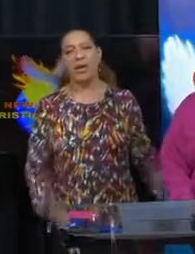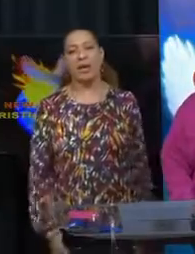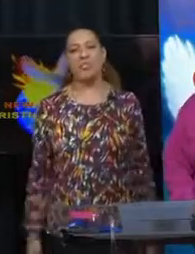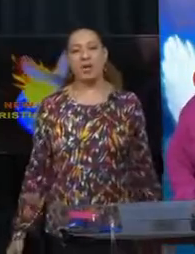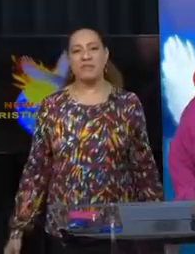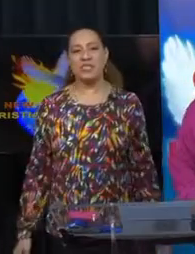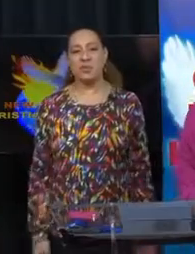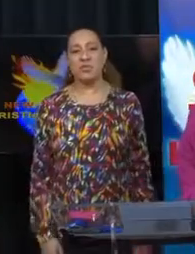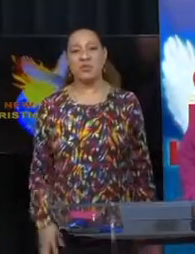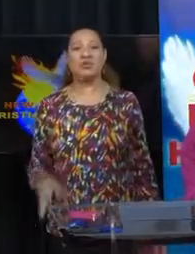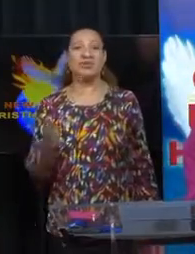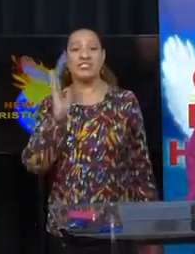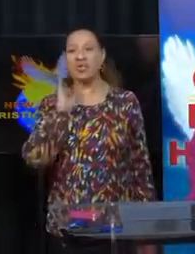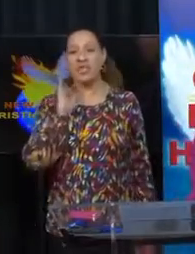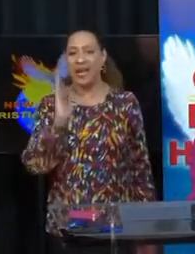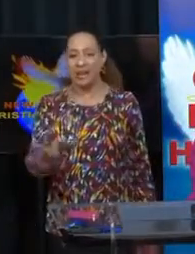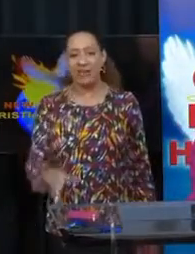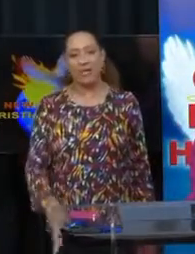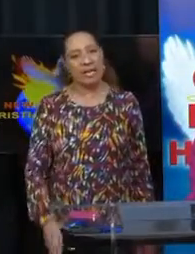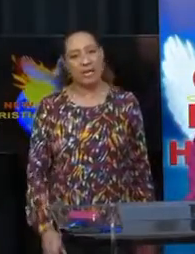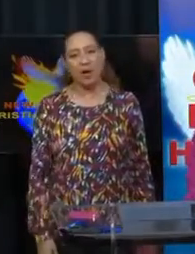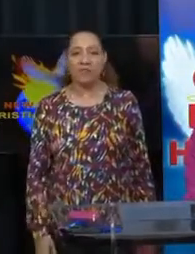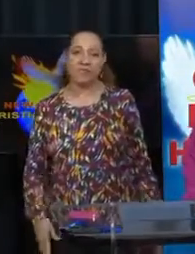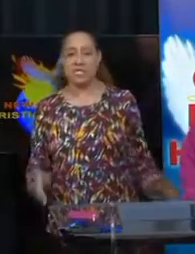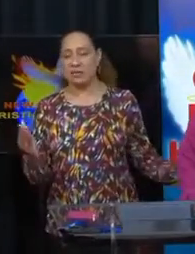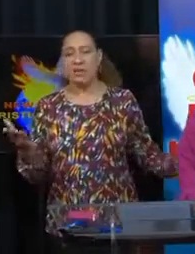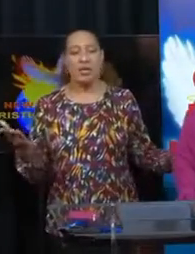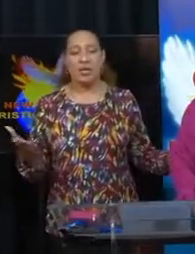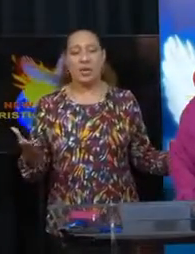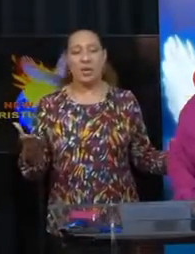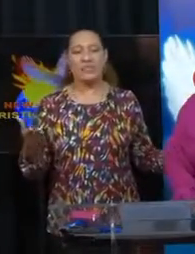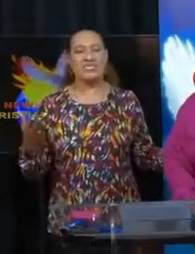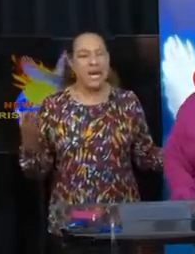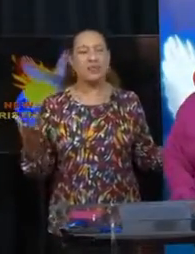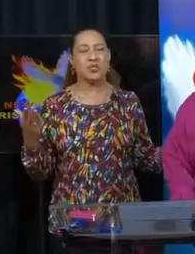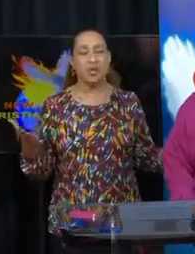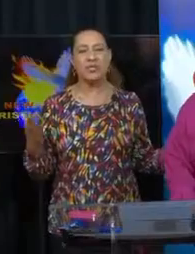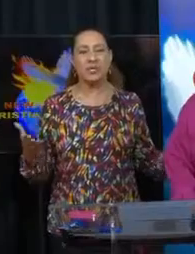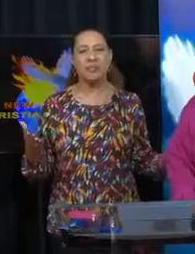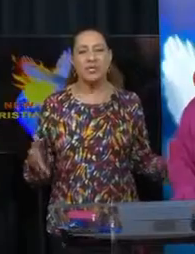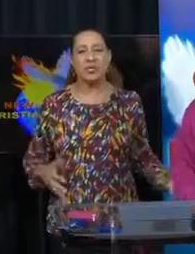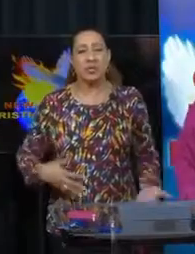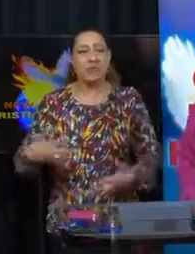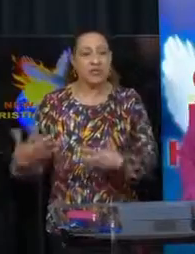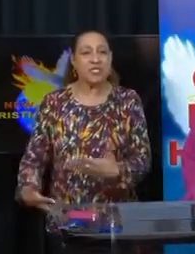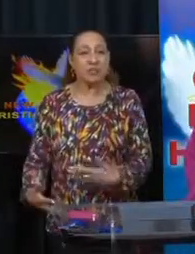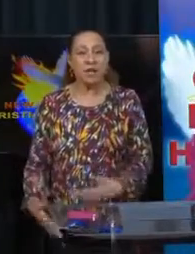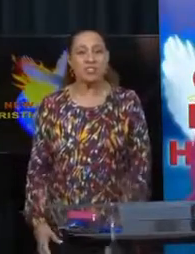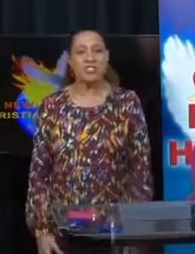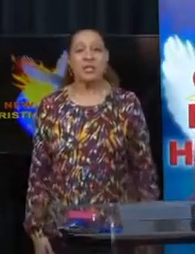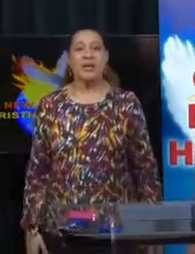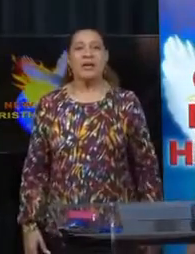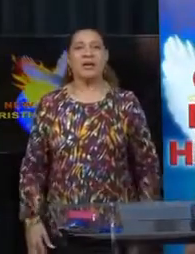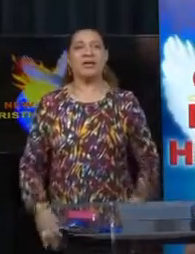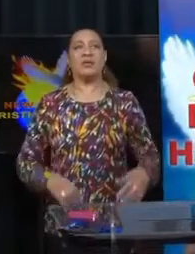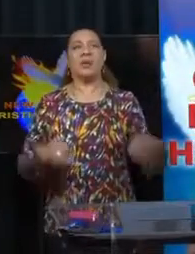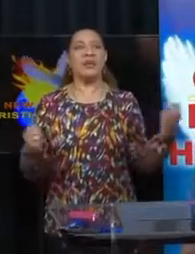do whatever that she wants to do because you get so tired of telling her off or taking You know time to talk to her to try and fix her marriage and the one way or the other